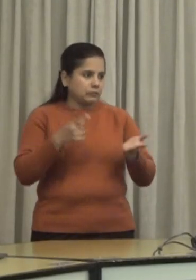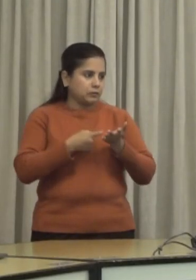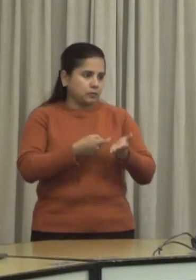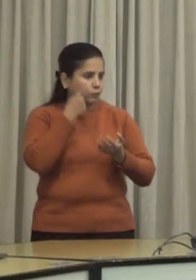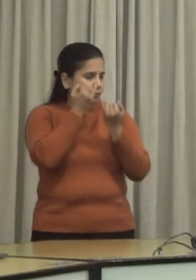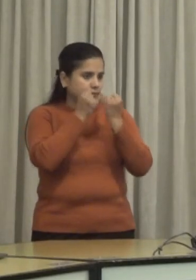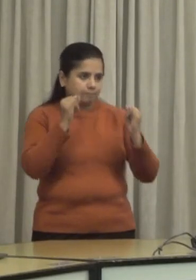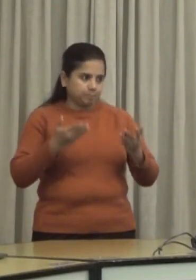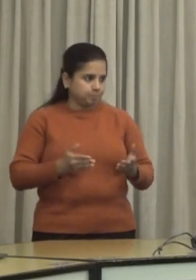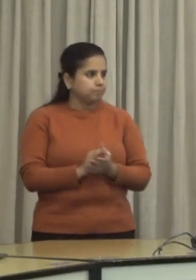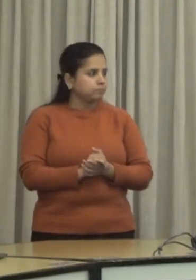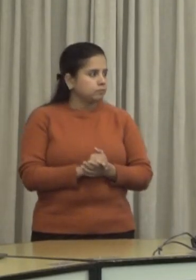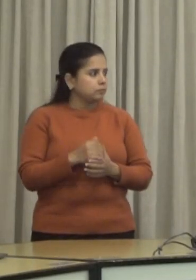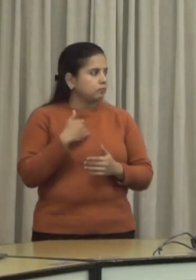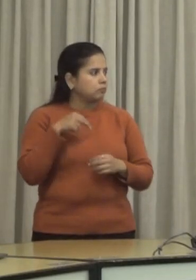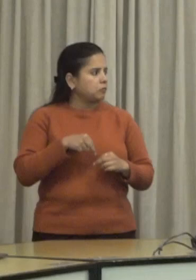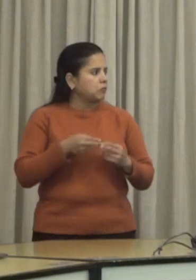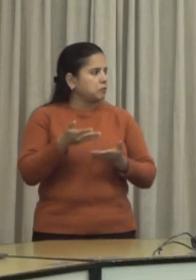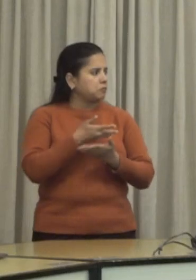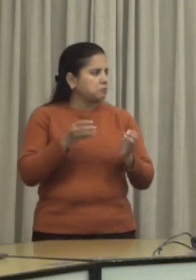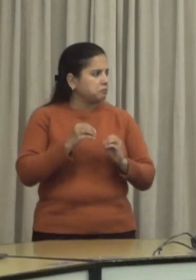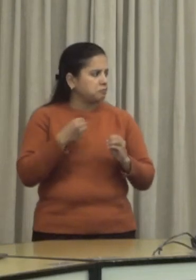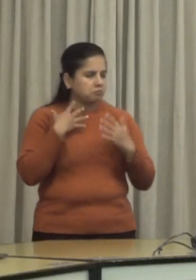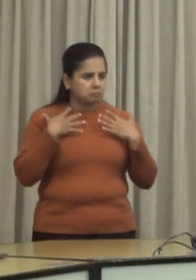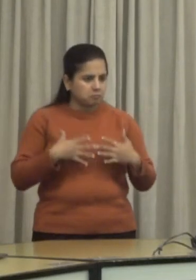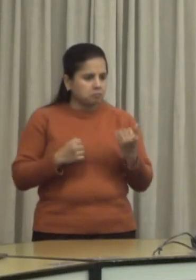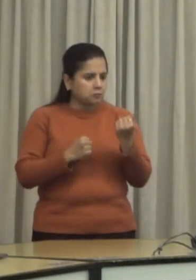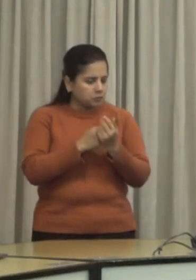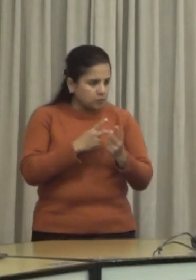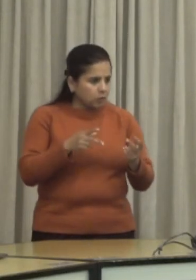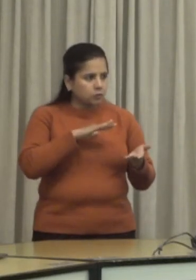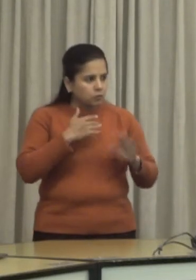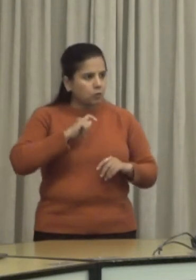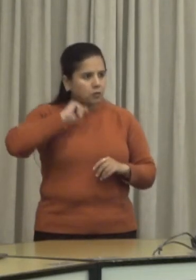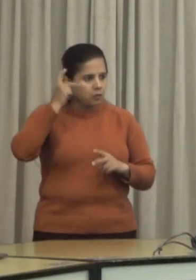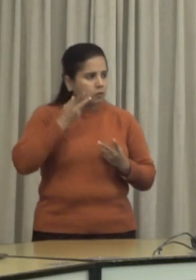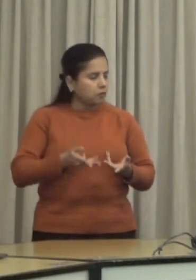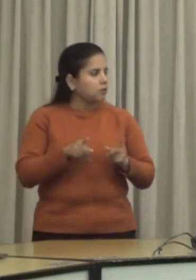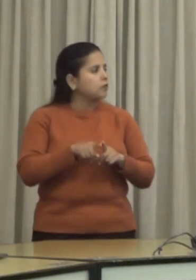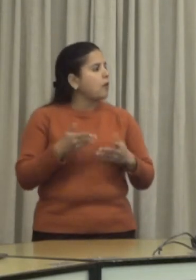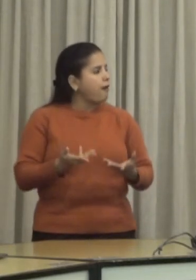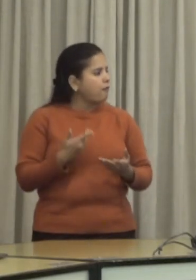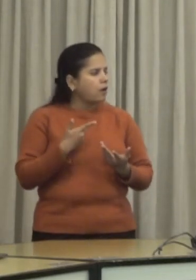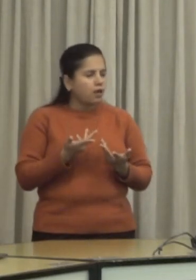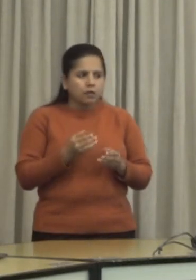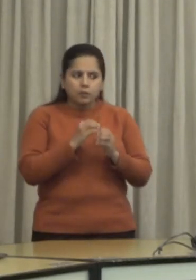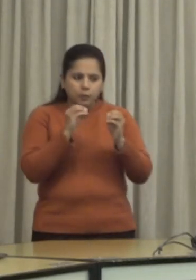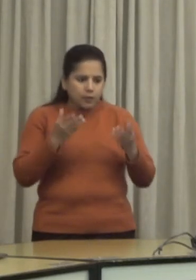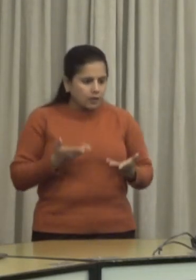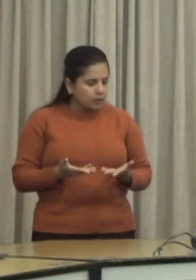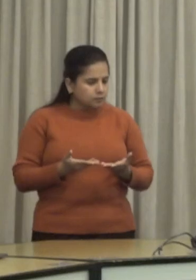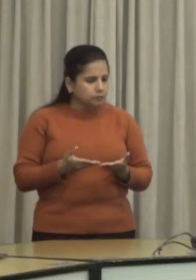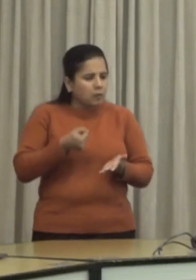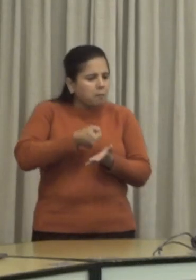autonomy. So we don't need to discuss physician-assisted suicide in this country yet when we don't have